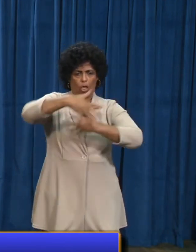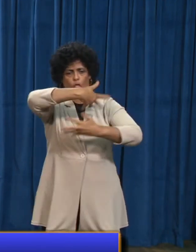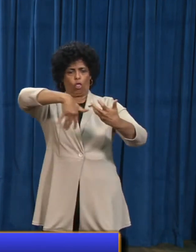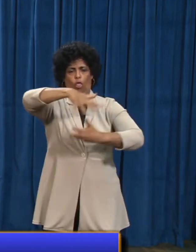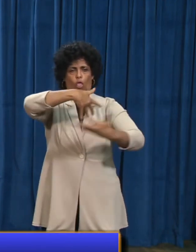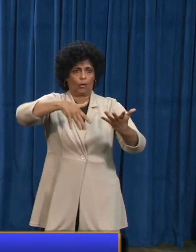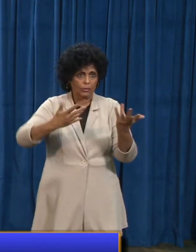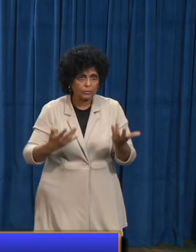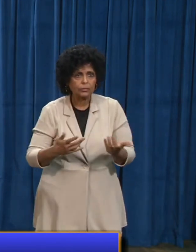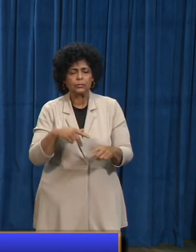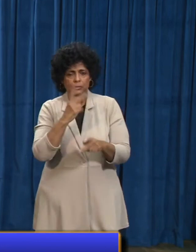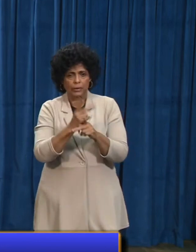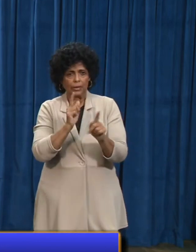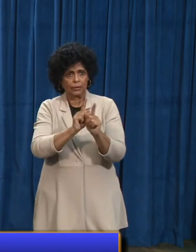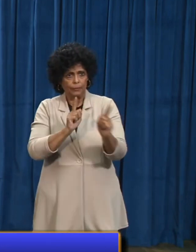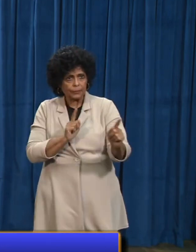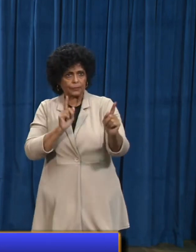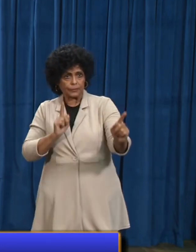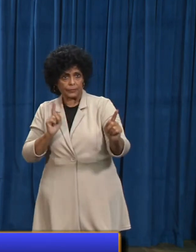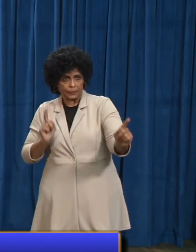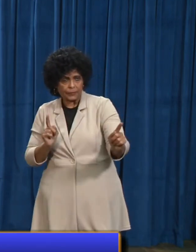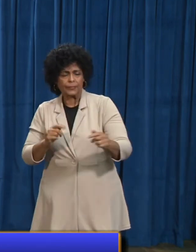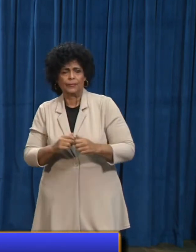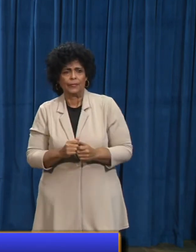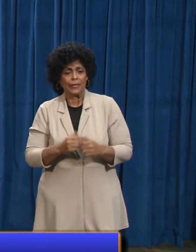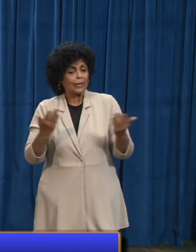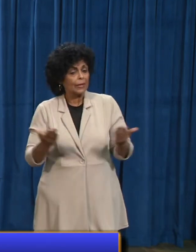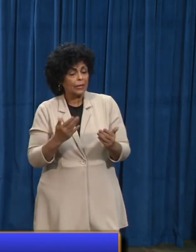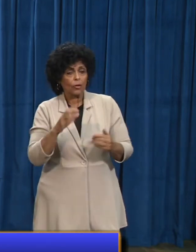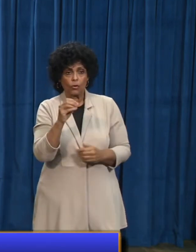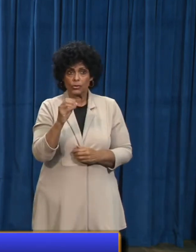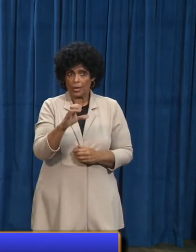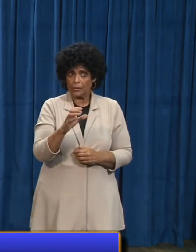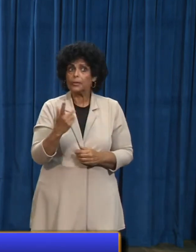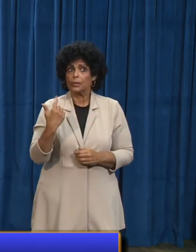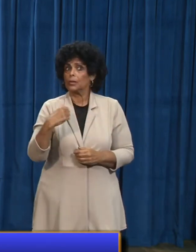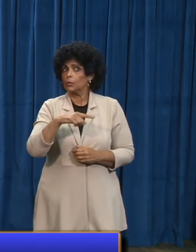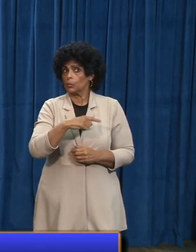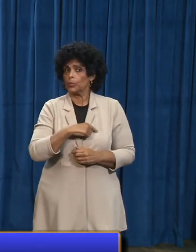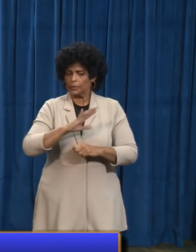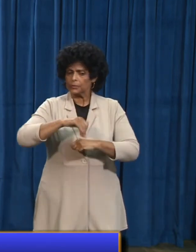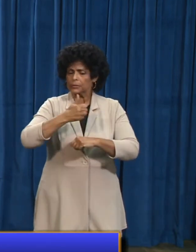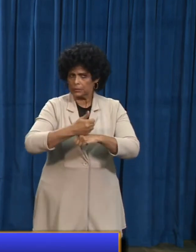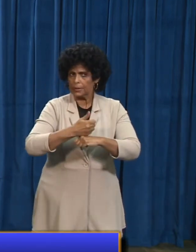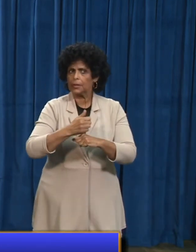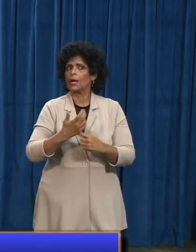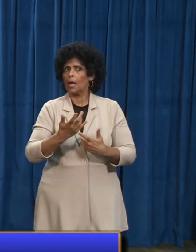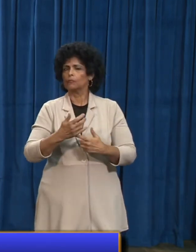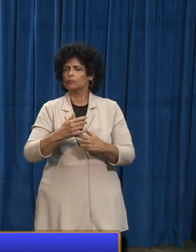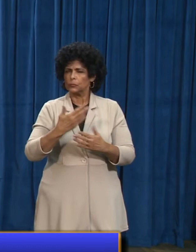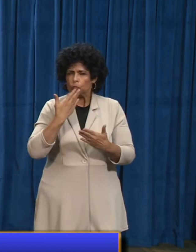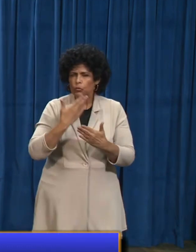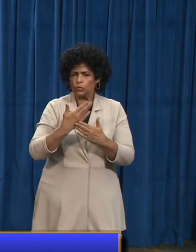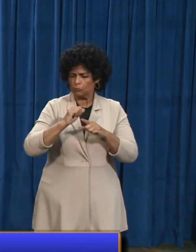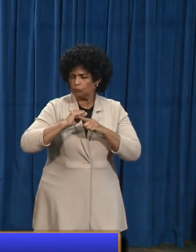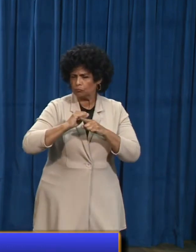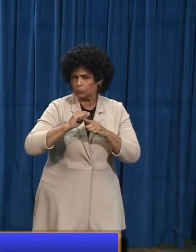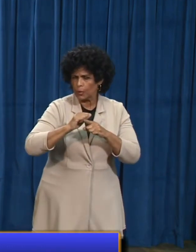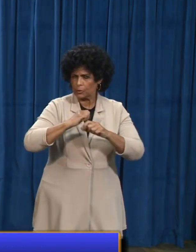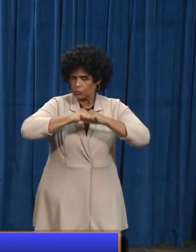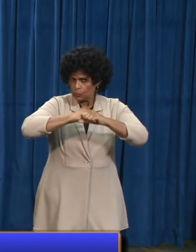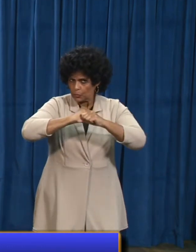Here in Orange County, we are putting COVID precautions into practice. I have mandated that all Orange